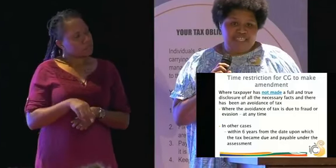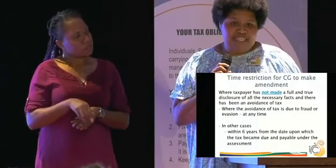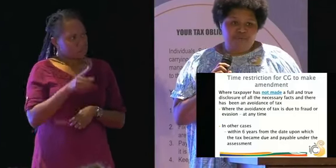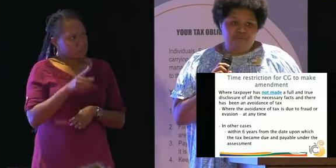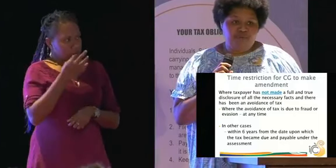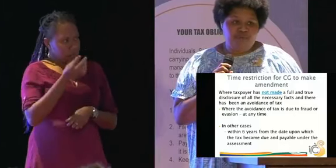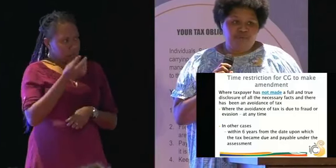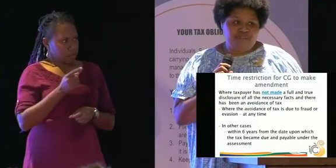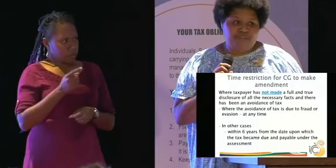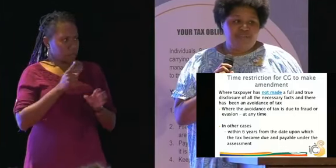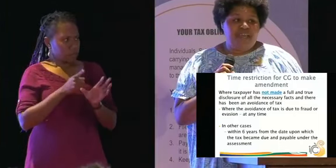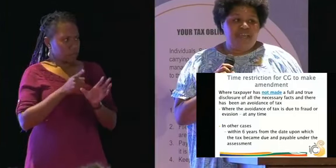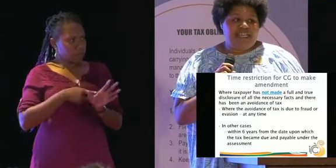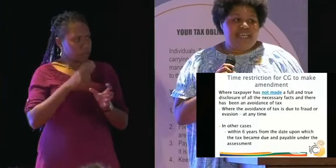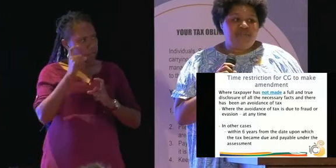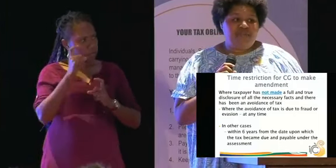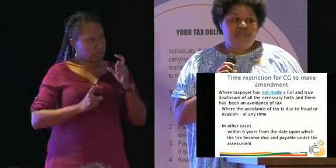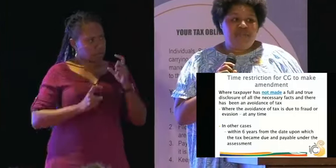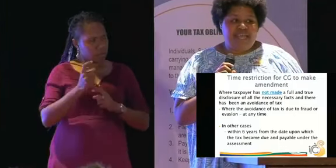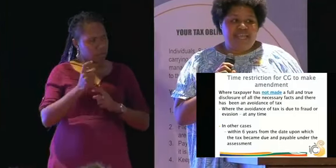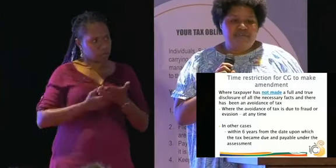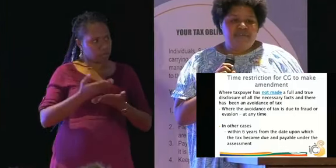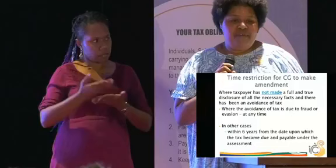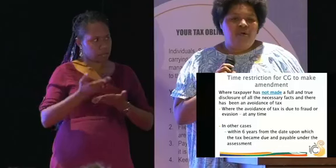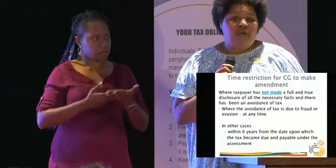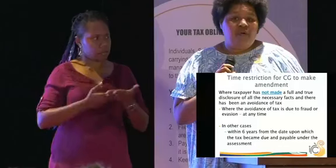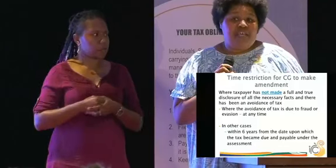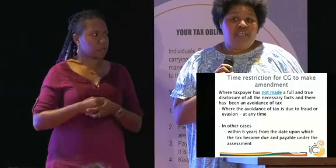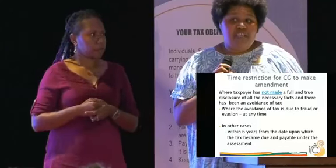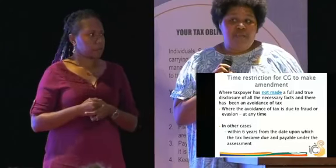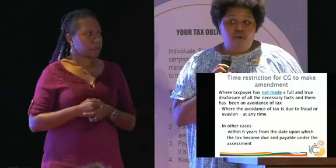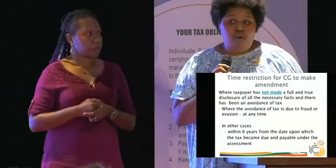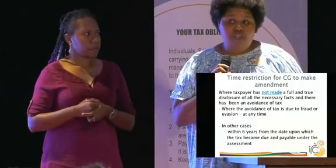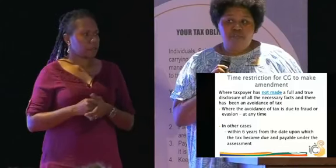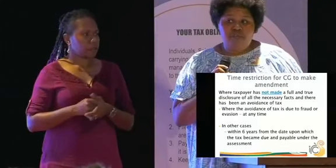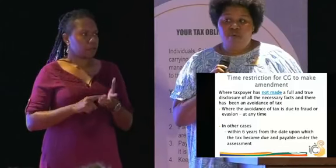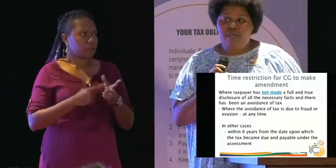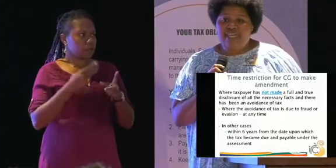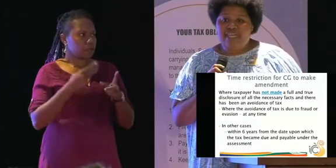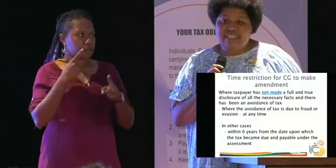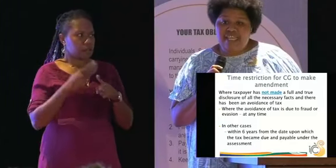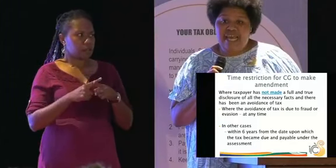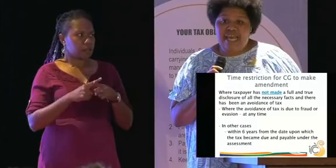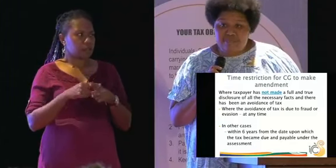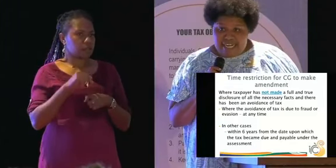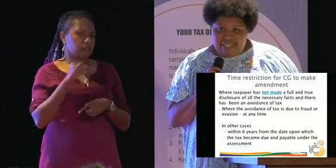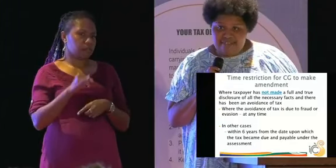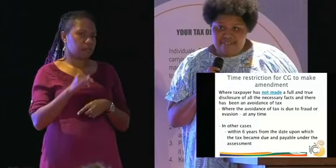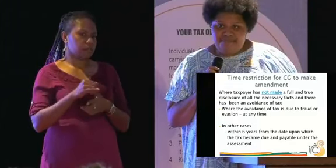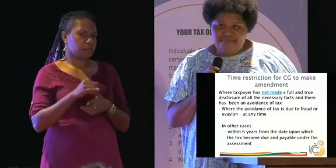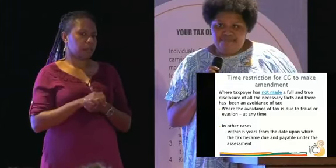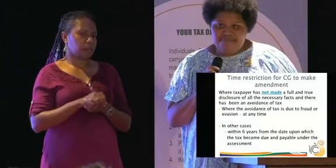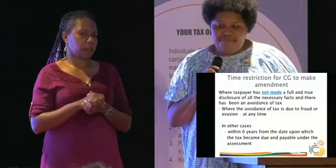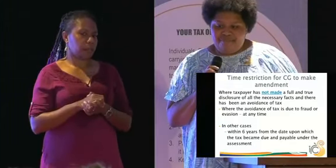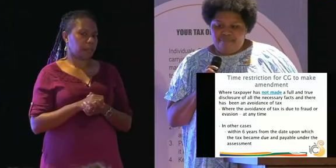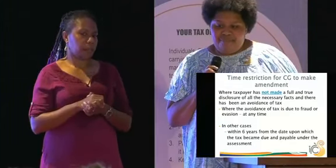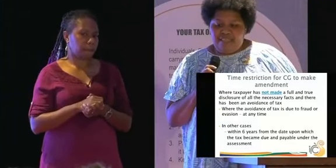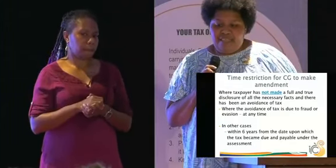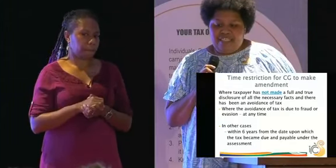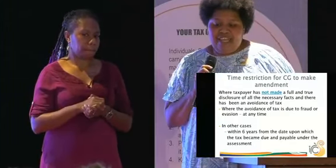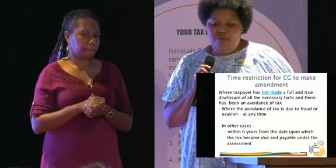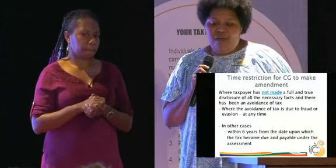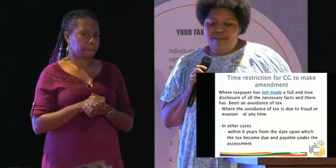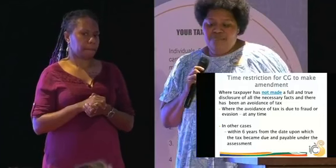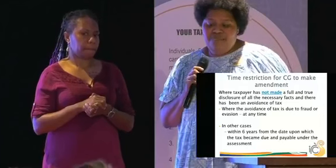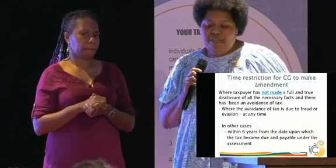some this assessment you give him. The tax return you gave was actually false. We can still amend it.